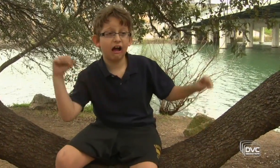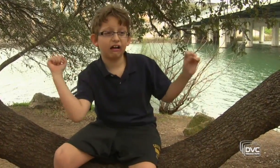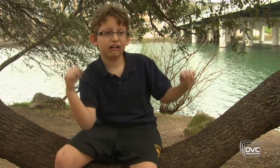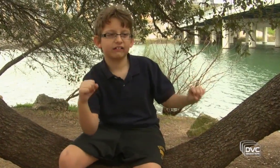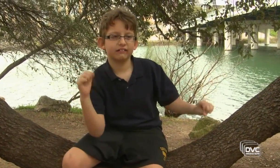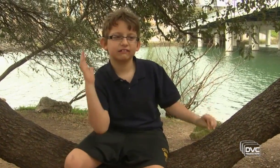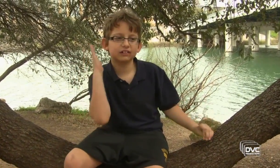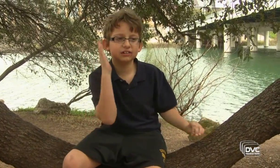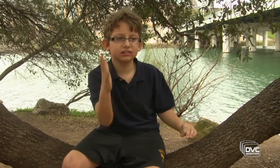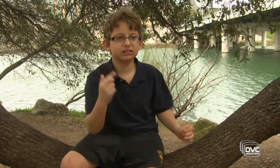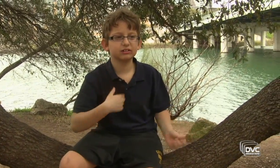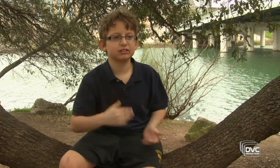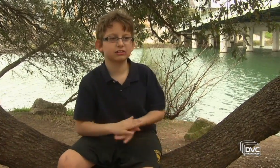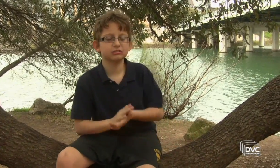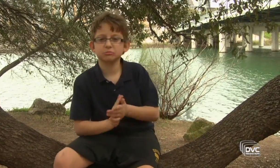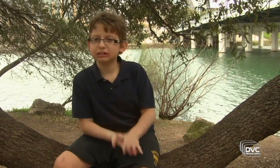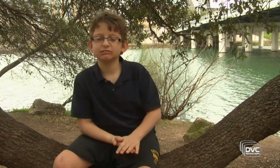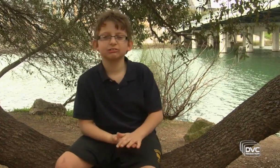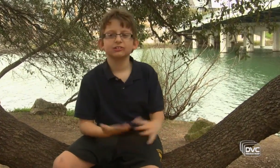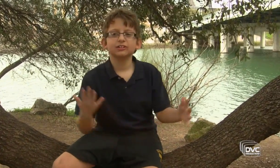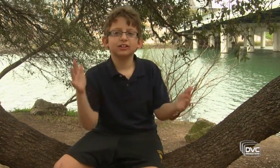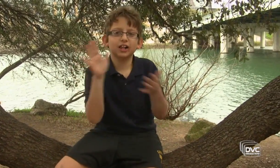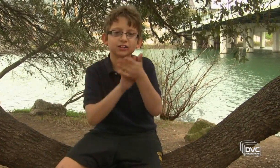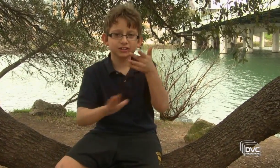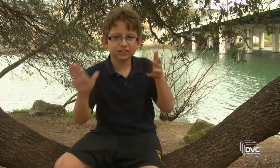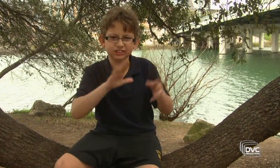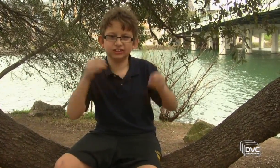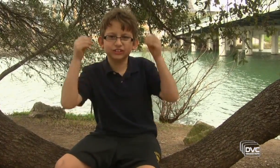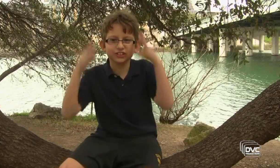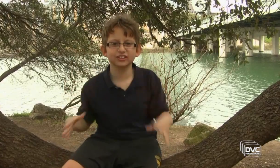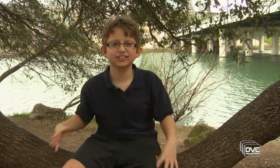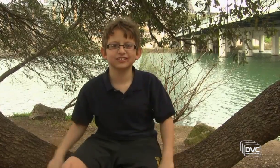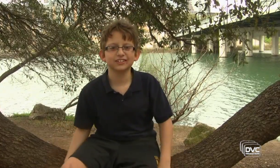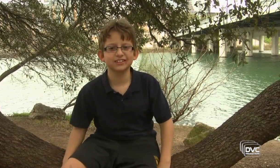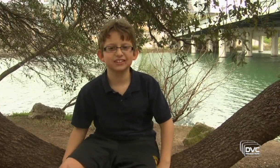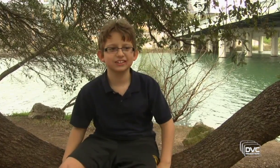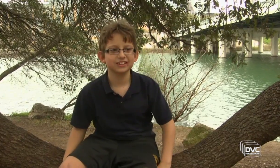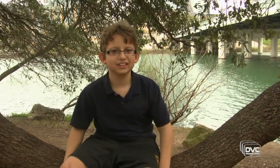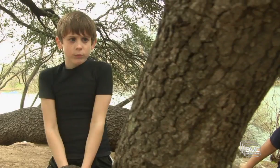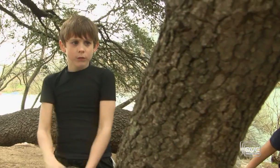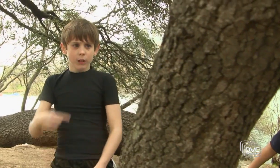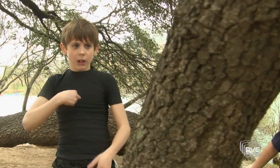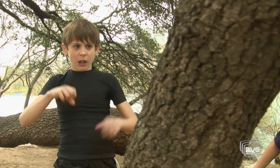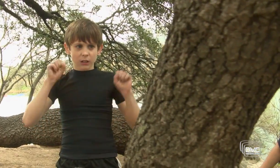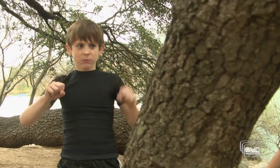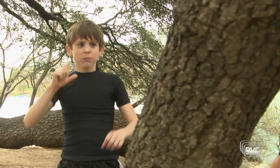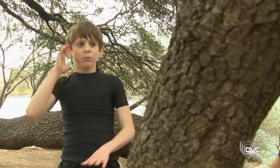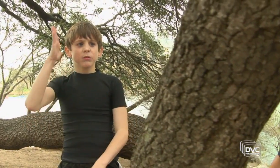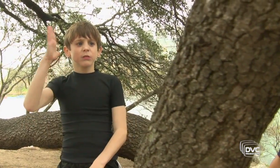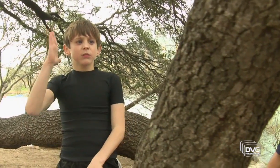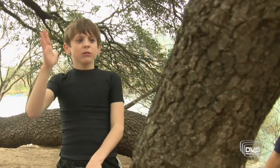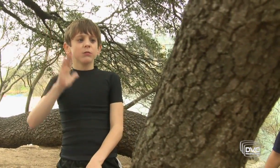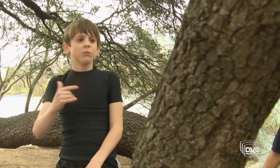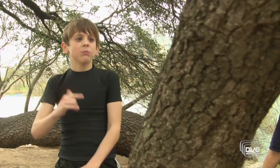In the future, I can become a college professor. What do I want to become in the future?